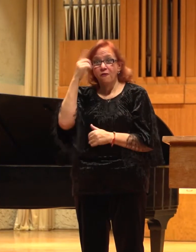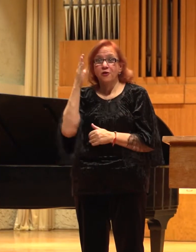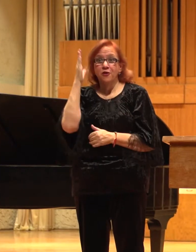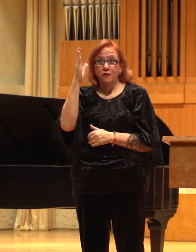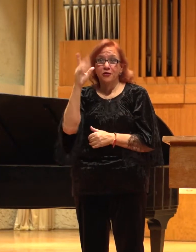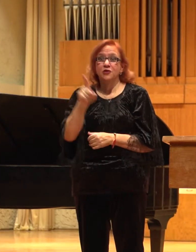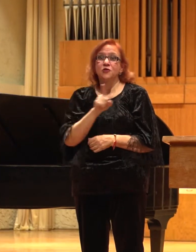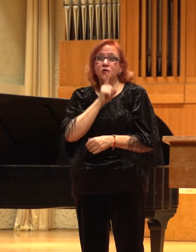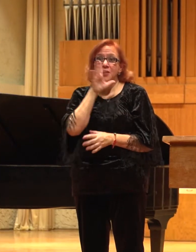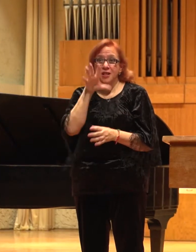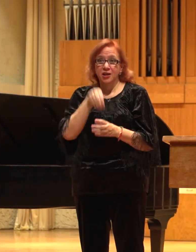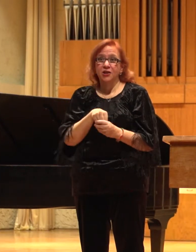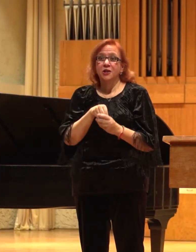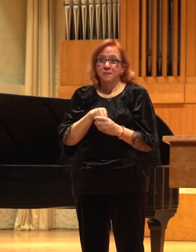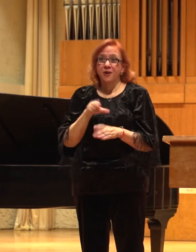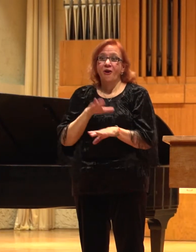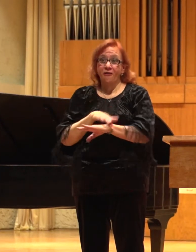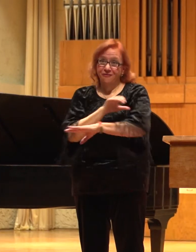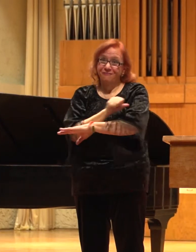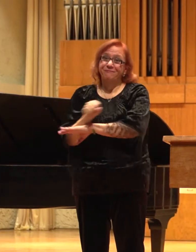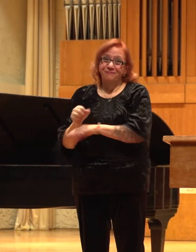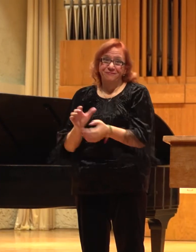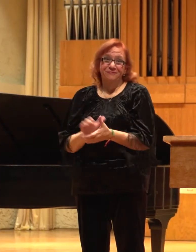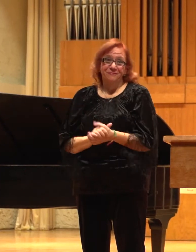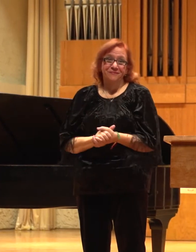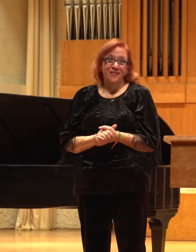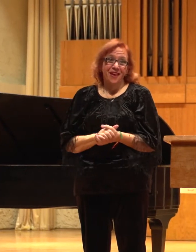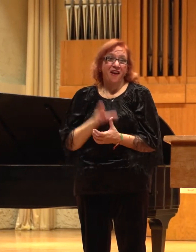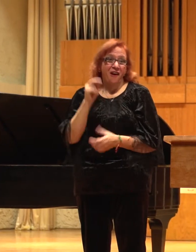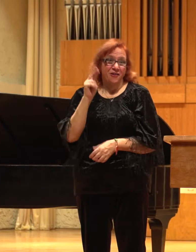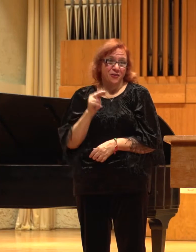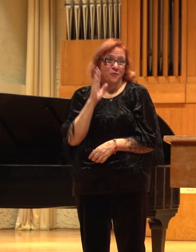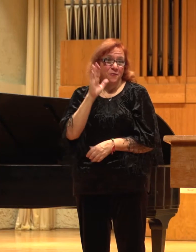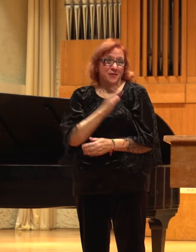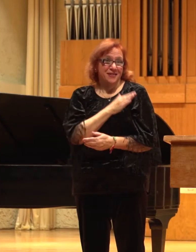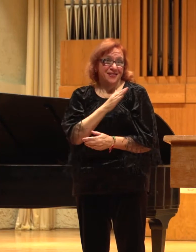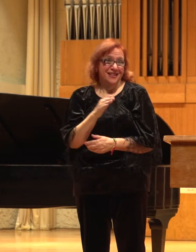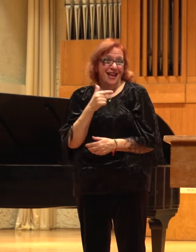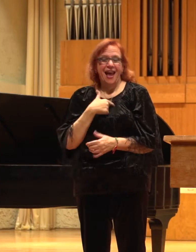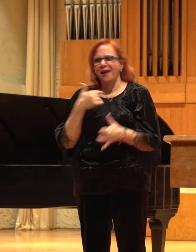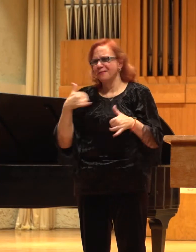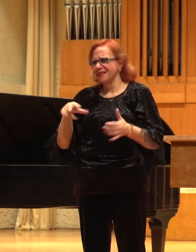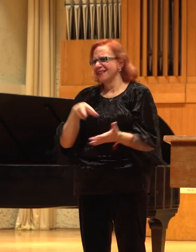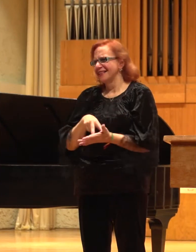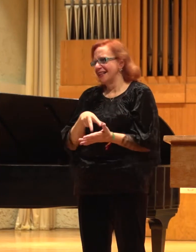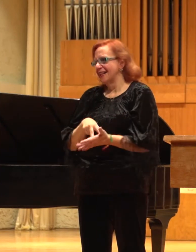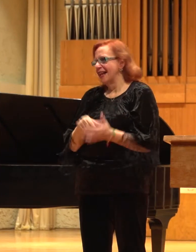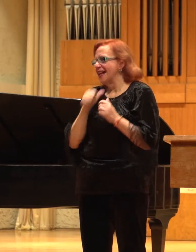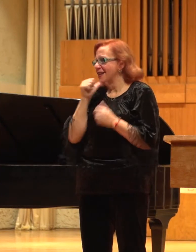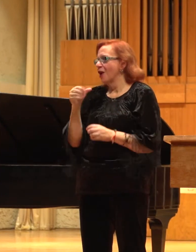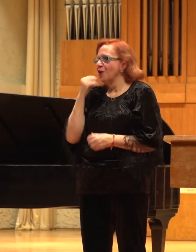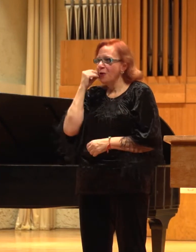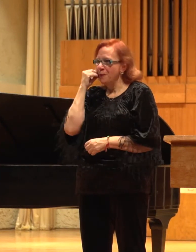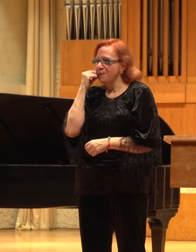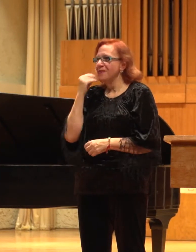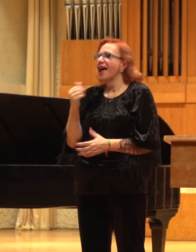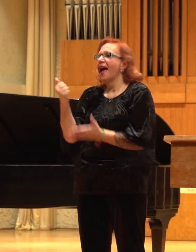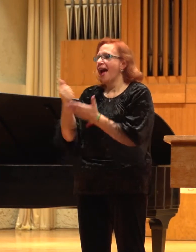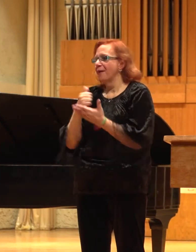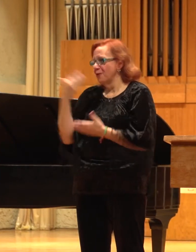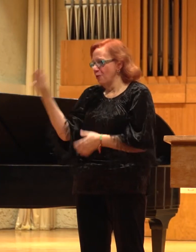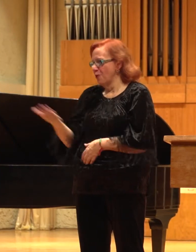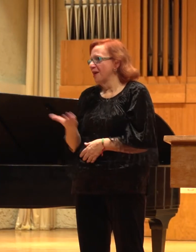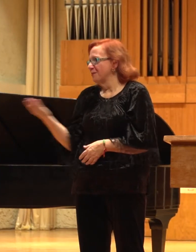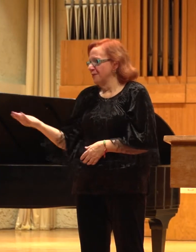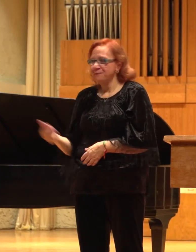His hopes for the future definitely includes being on stage. Austin will actually be singing I'm Still Standing instead of Home. So please help me welcome